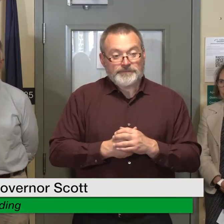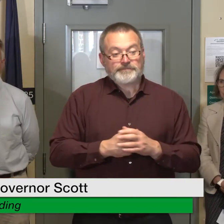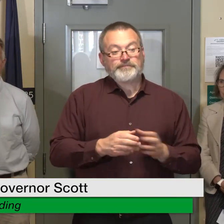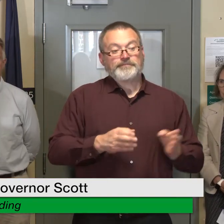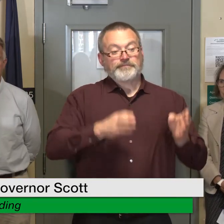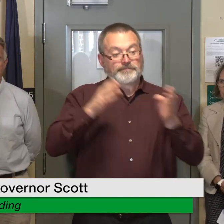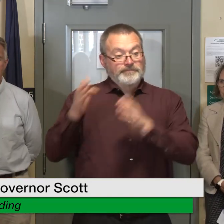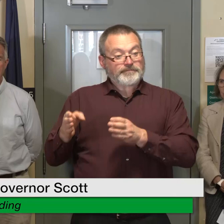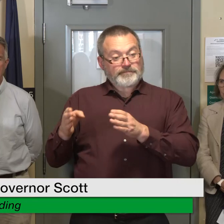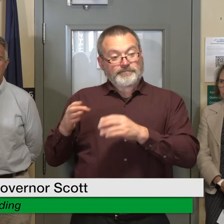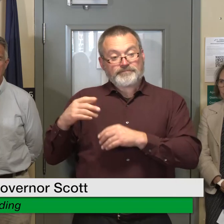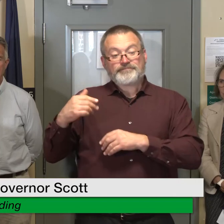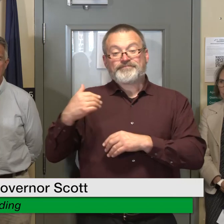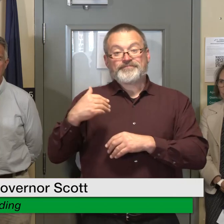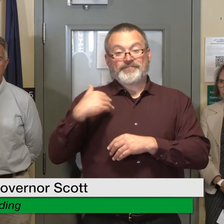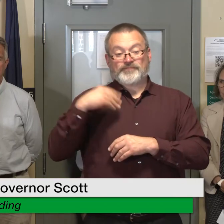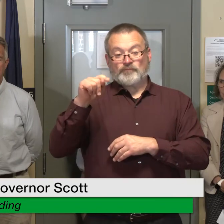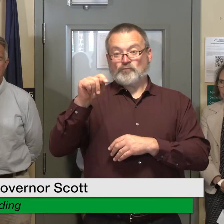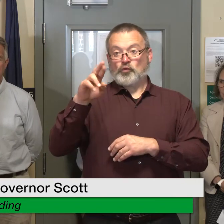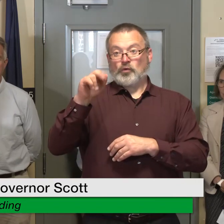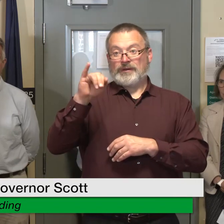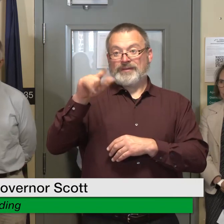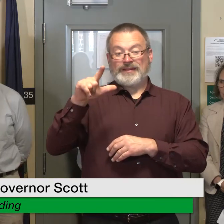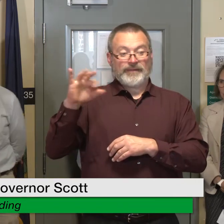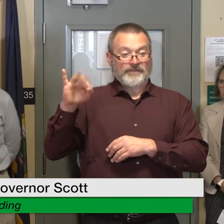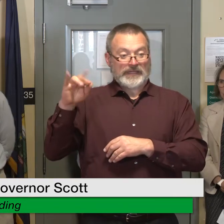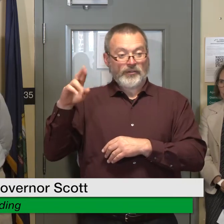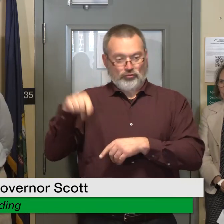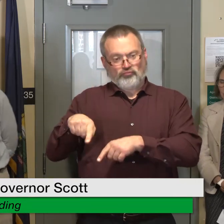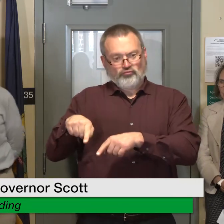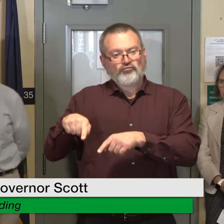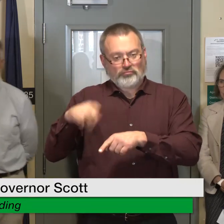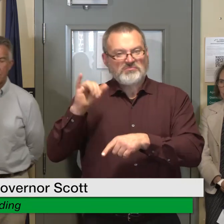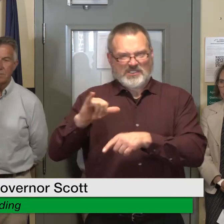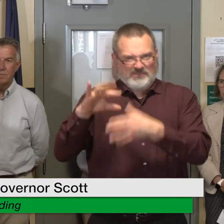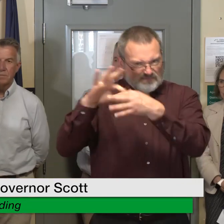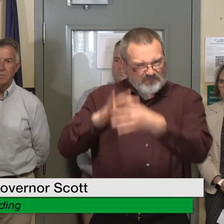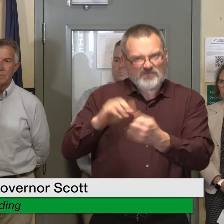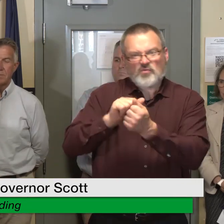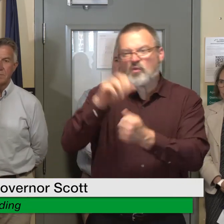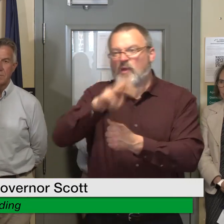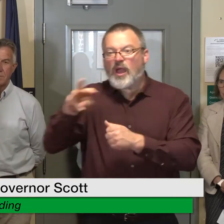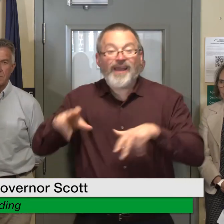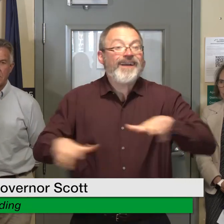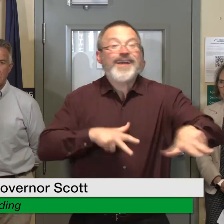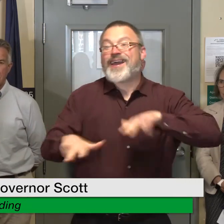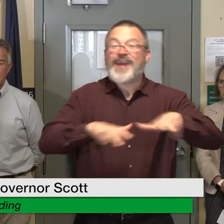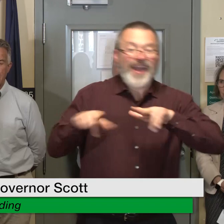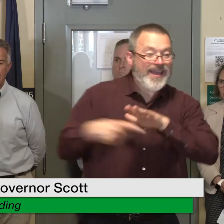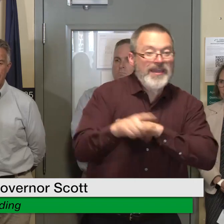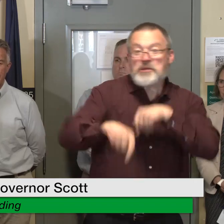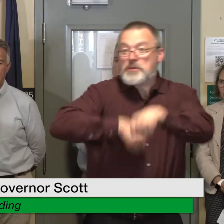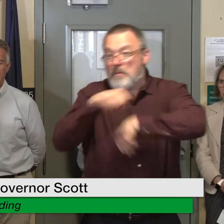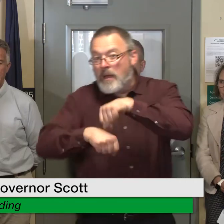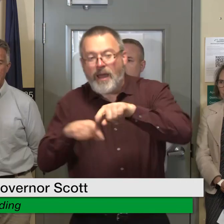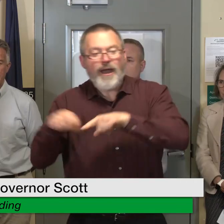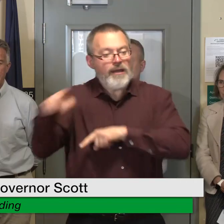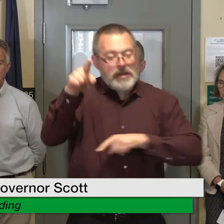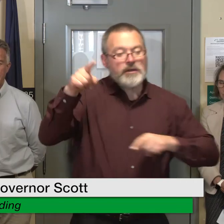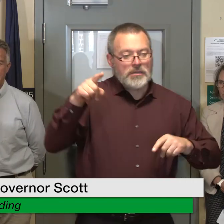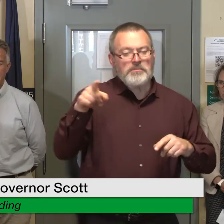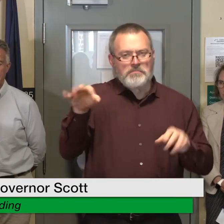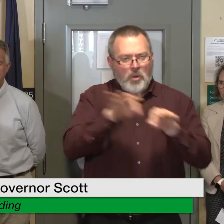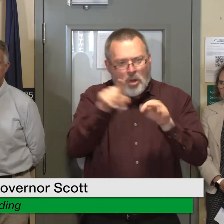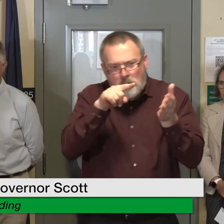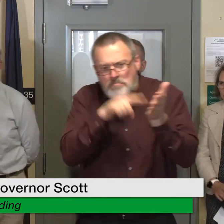State Parks website for the latest information on camping, hiking, and swimming closures. And with that, I'll turn it back over to